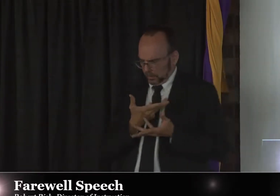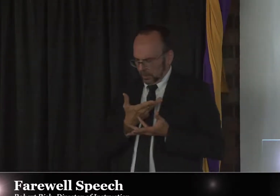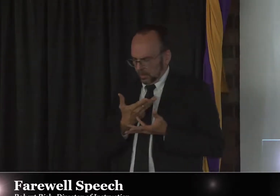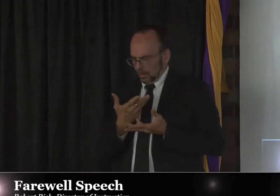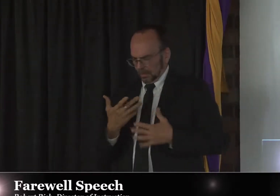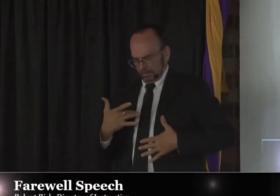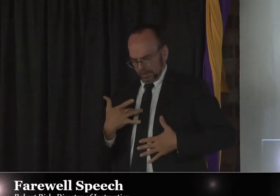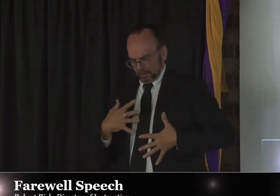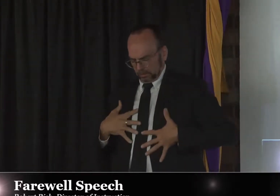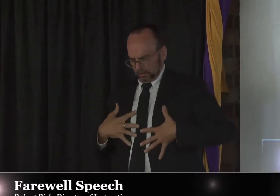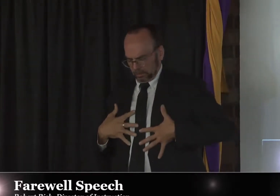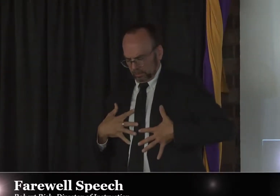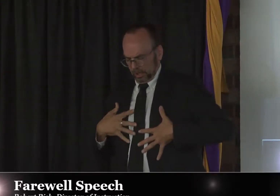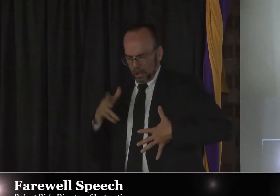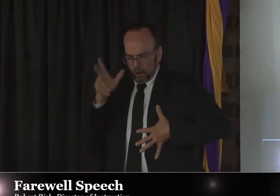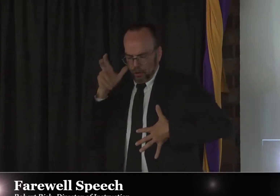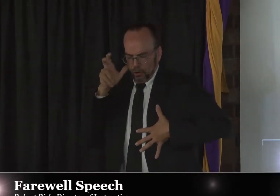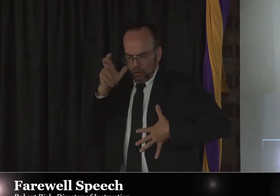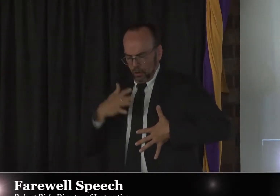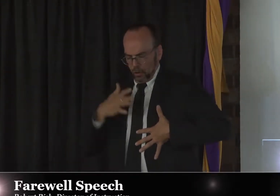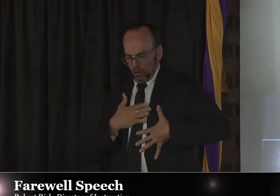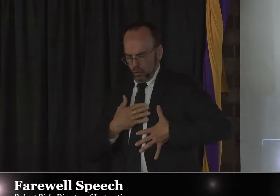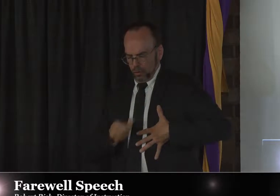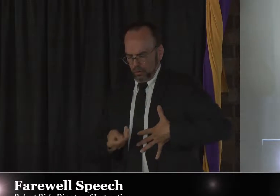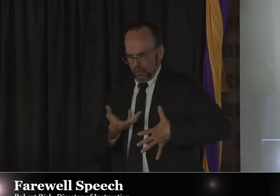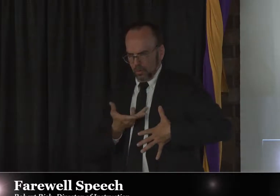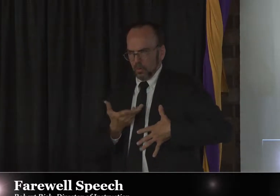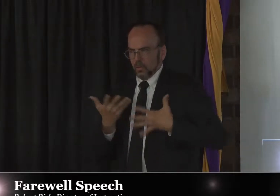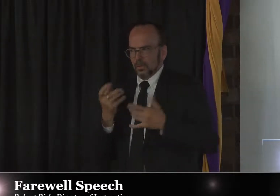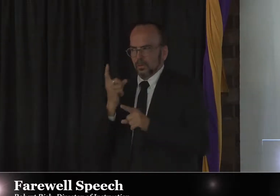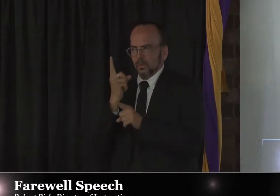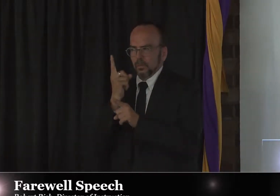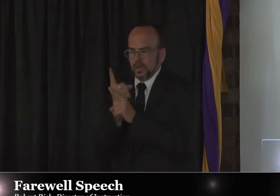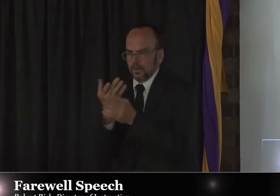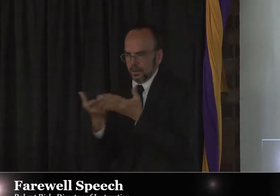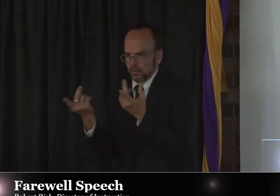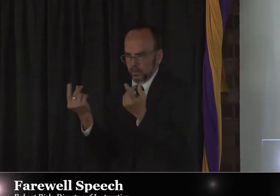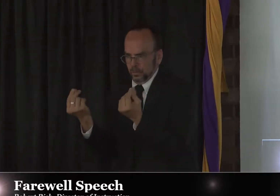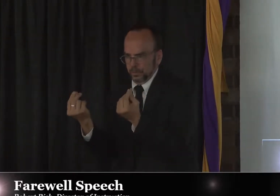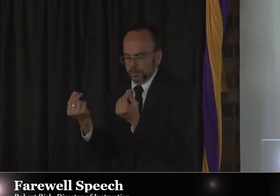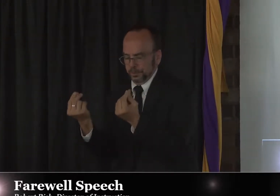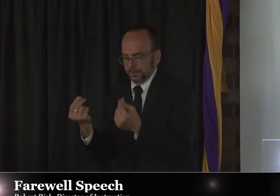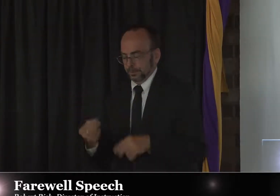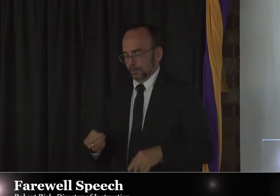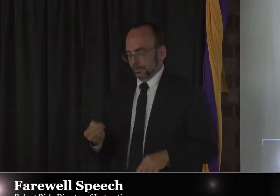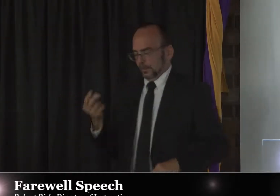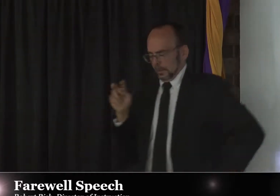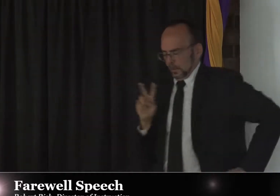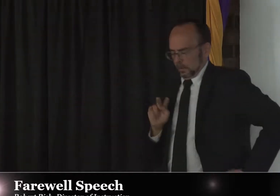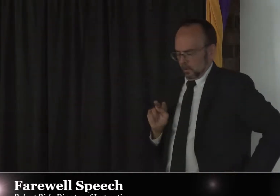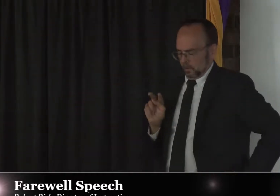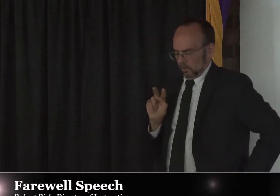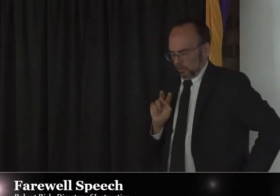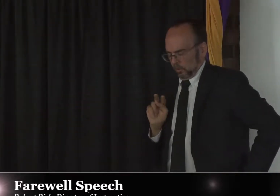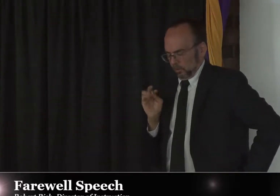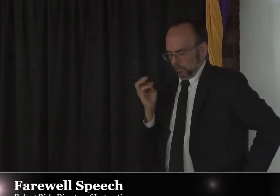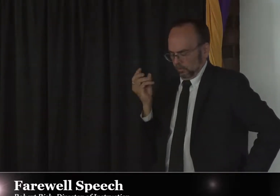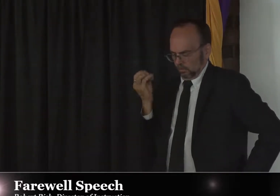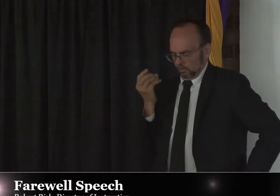He told me about the problem. He felt that discomfort. He was happy to tell me, but he wanted to